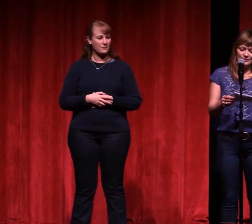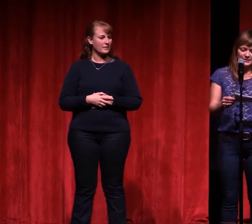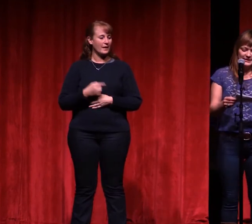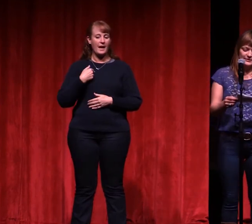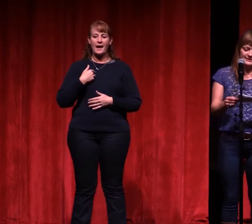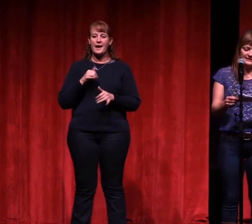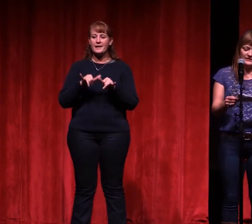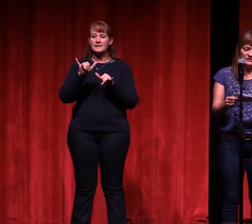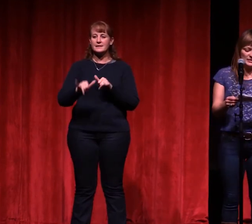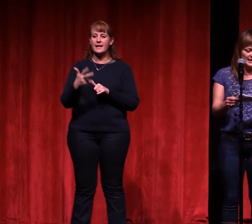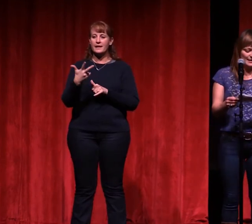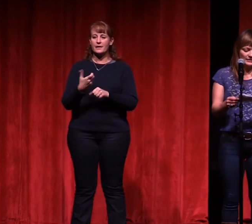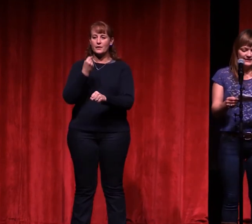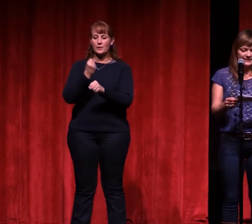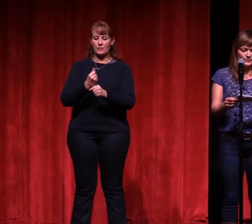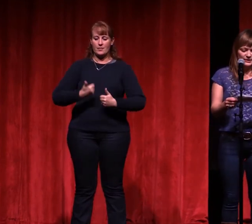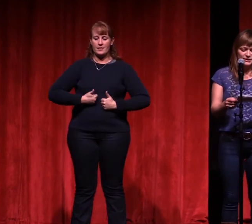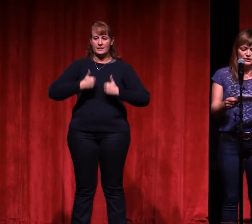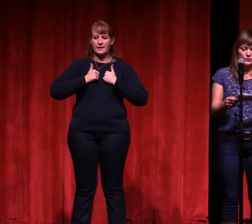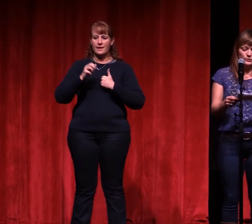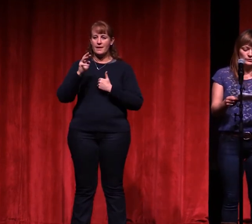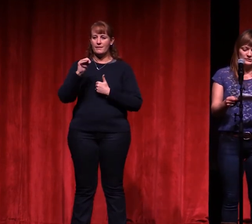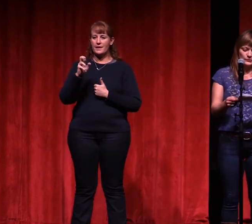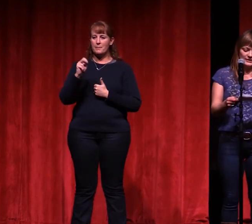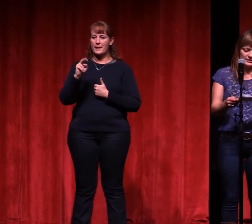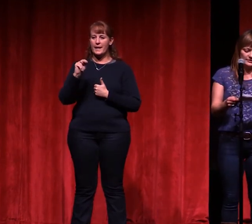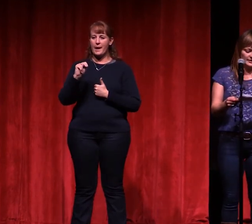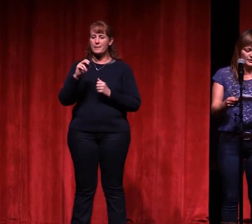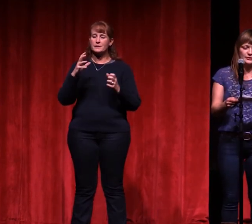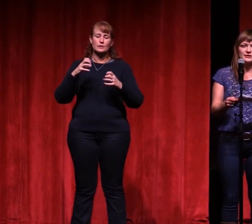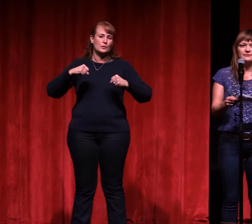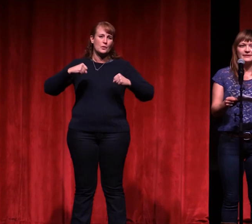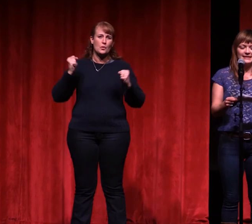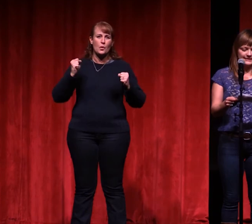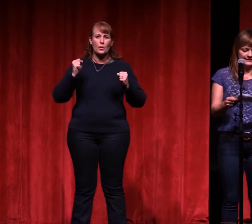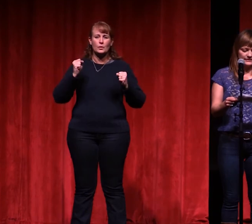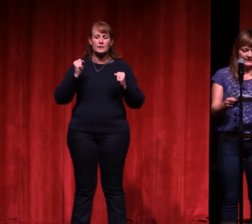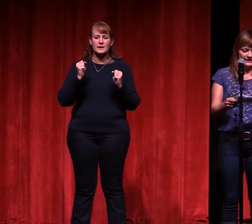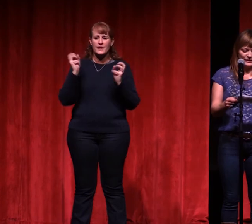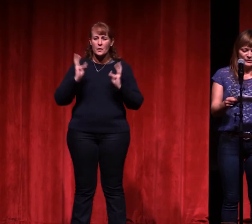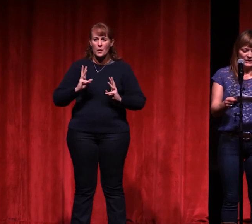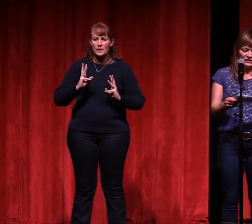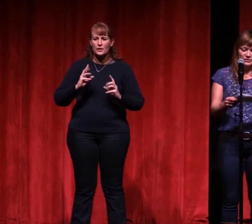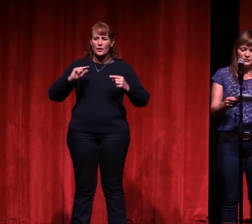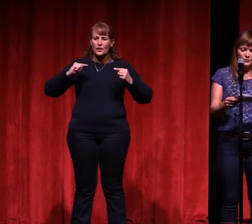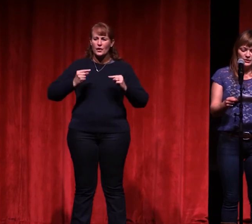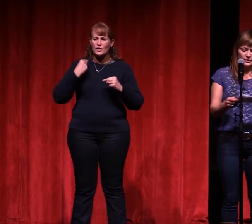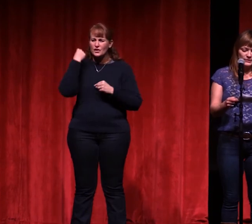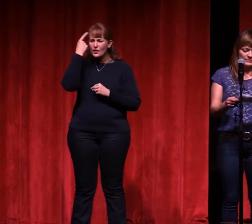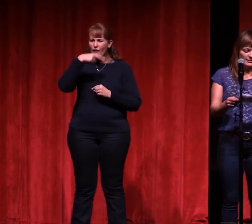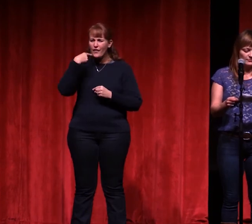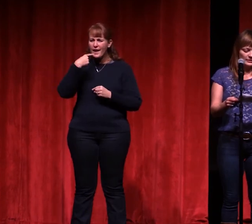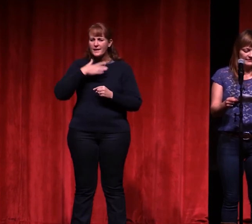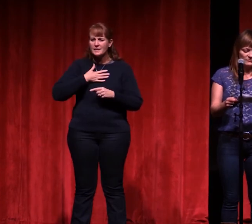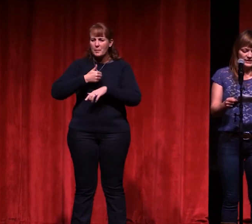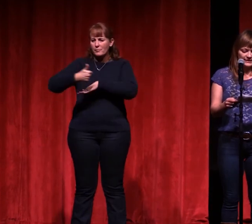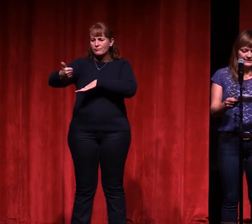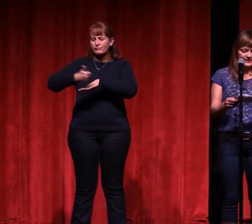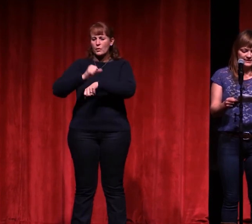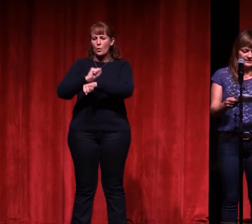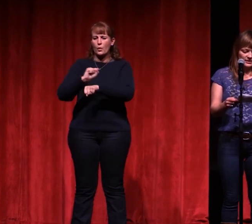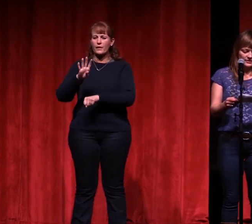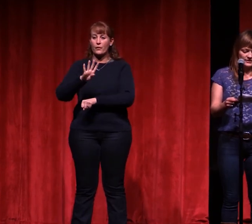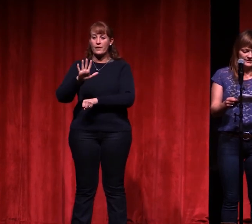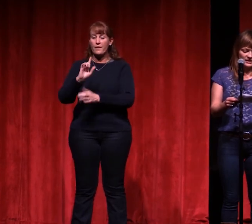I spent 3 years living in Minneapolis, where it's so cold in the winter, it hurts your face. My commute to work was about 45